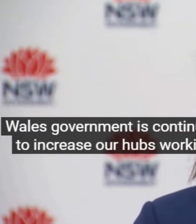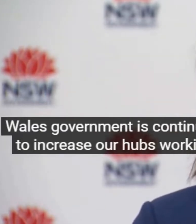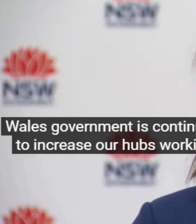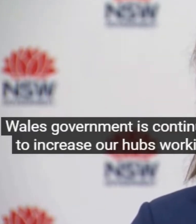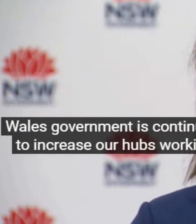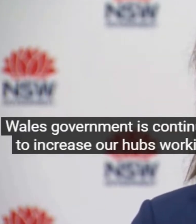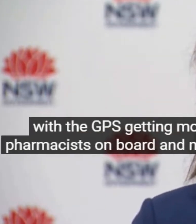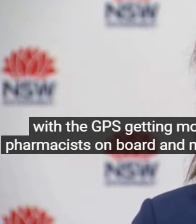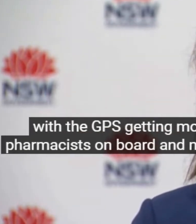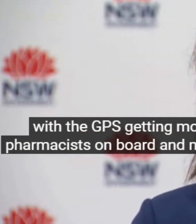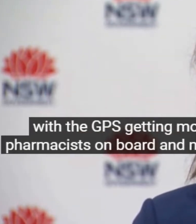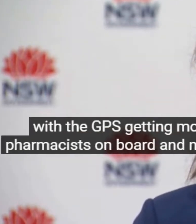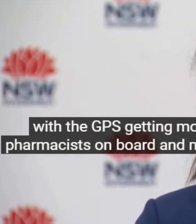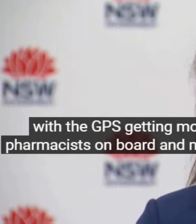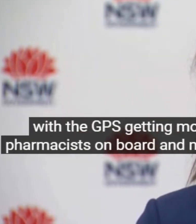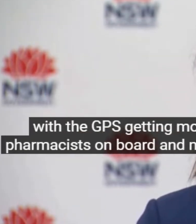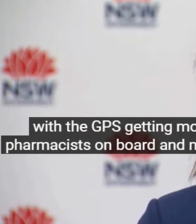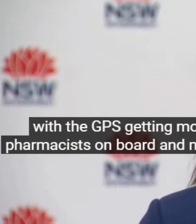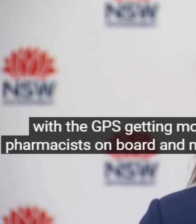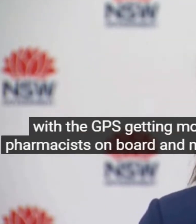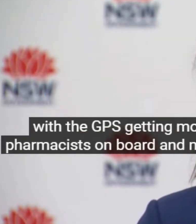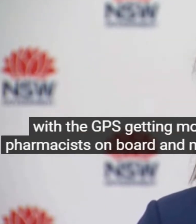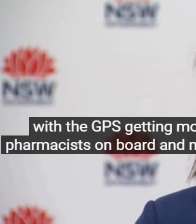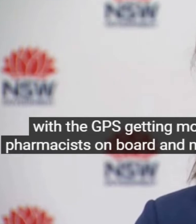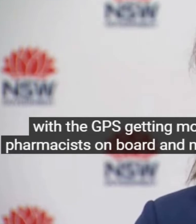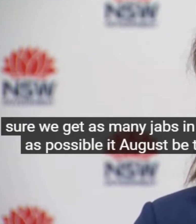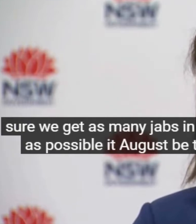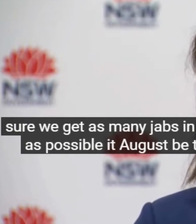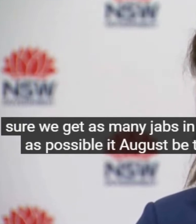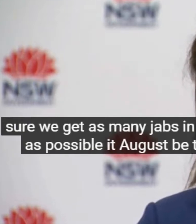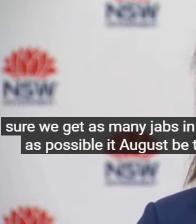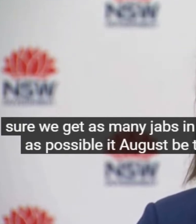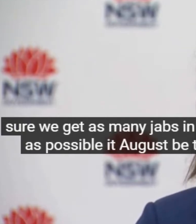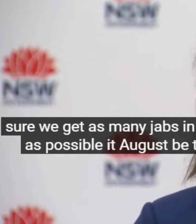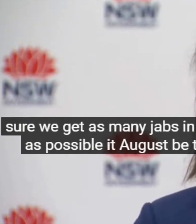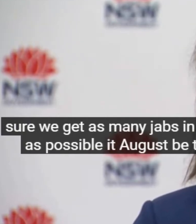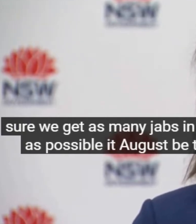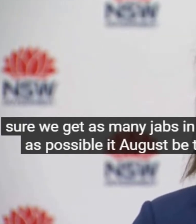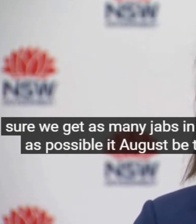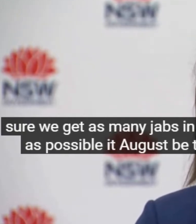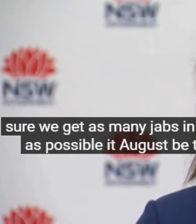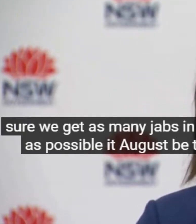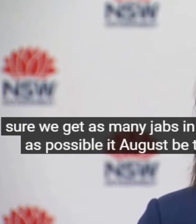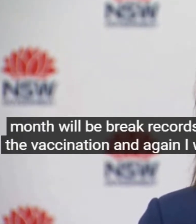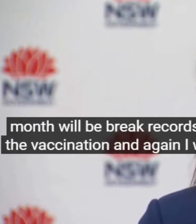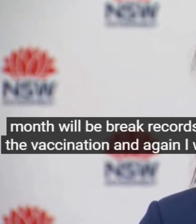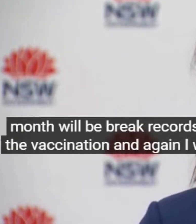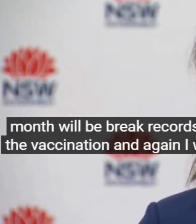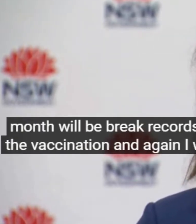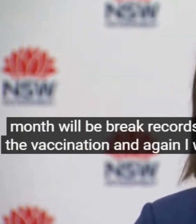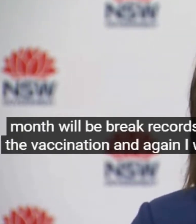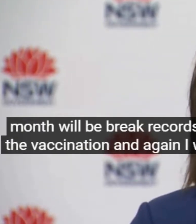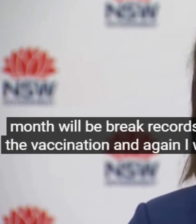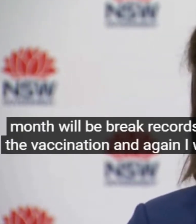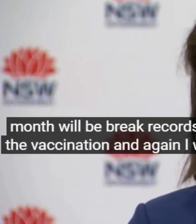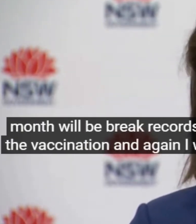got vaccinated. Again, that is a good number. We can do better. So please come forward. It's safe. If anybody has any concerns,